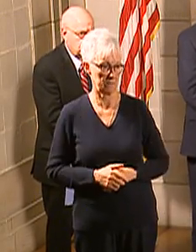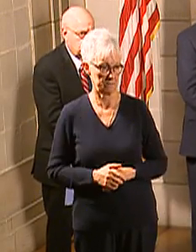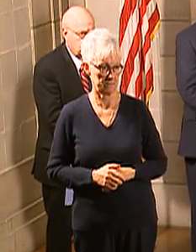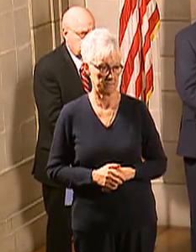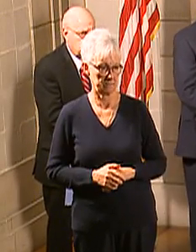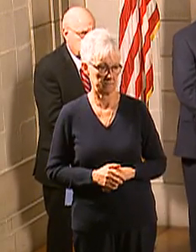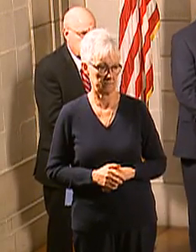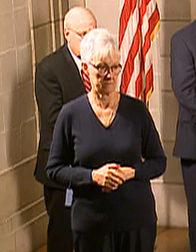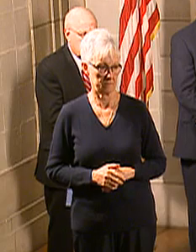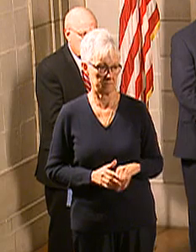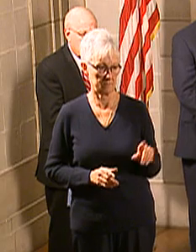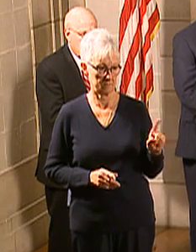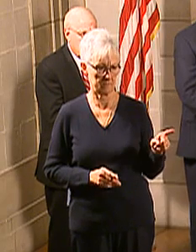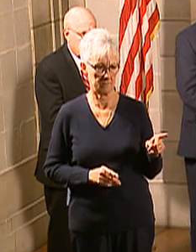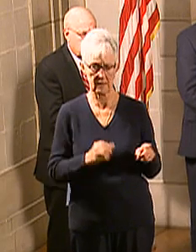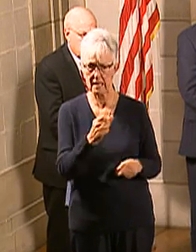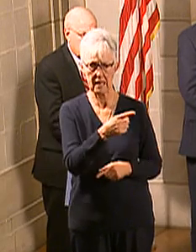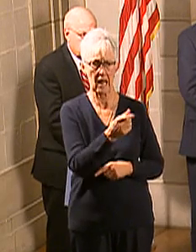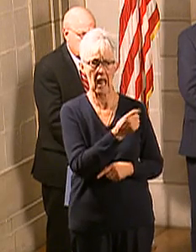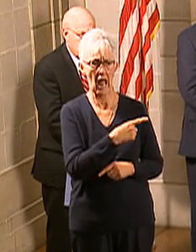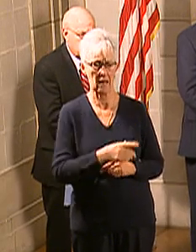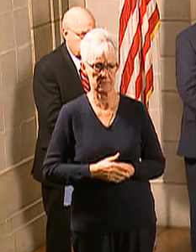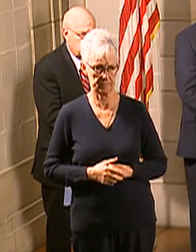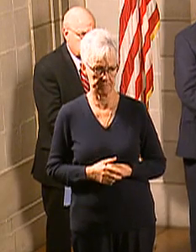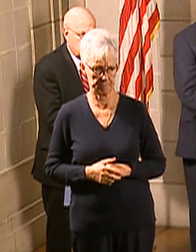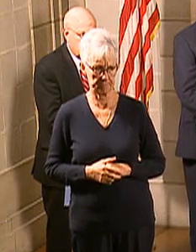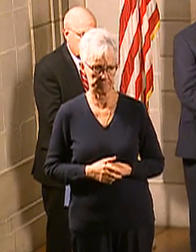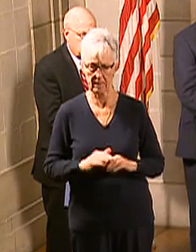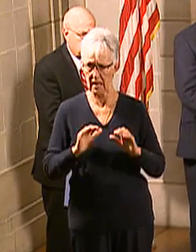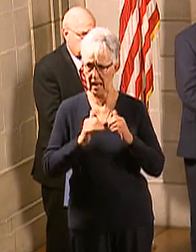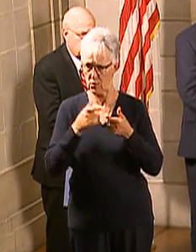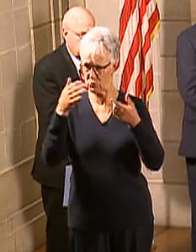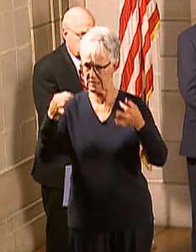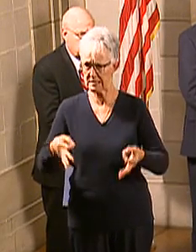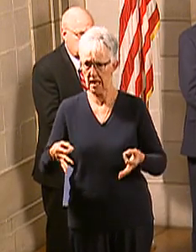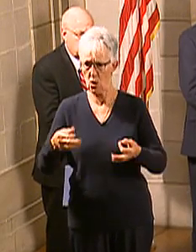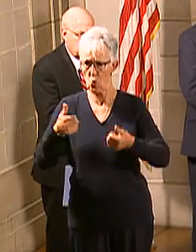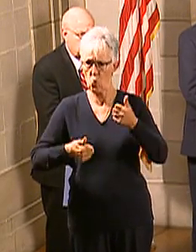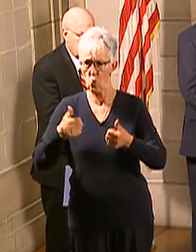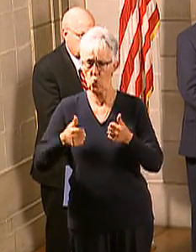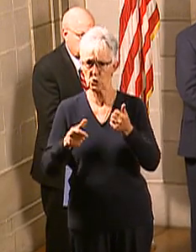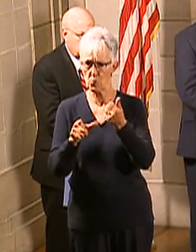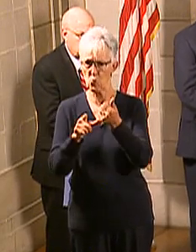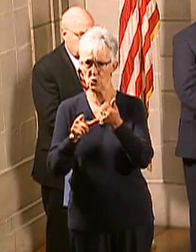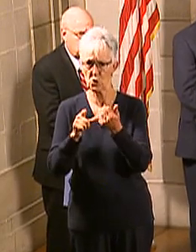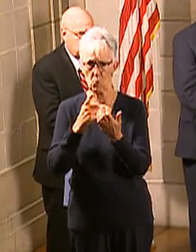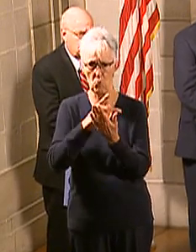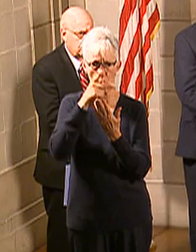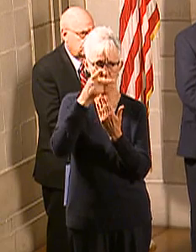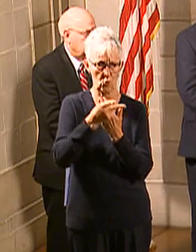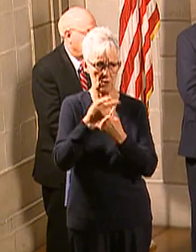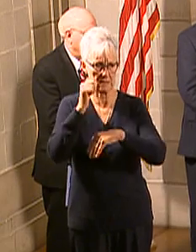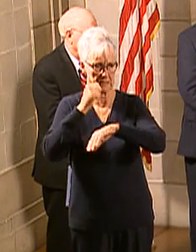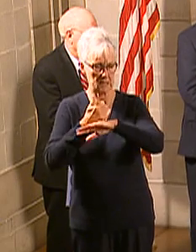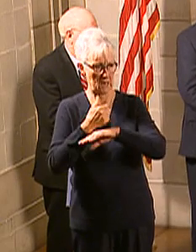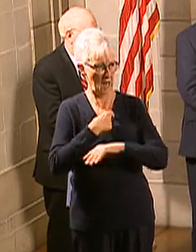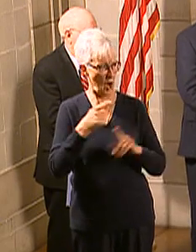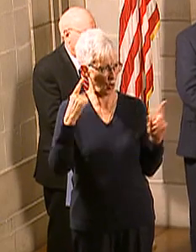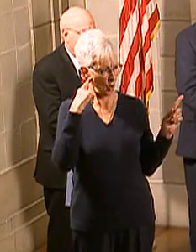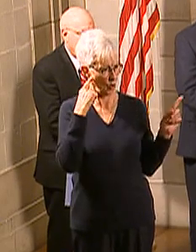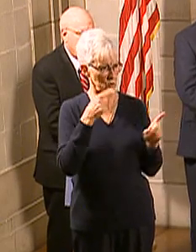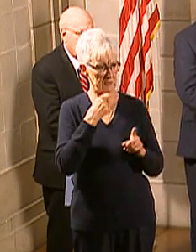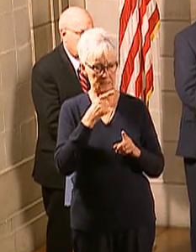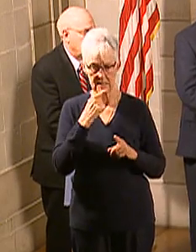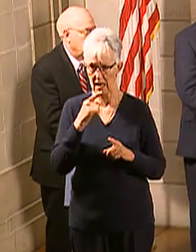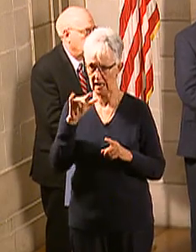this may be a question maybe for anyone, how do you decide which apprenticeship program to create? I mean, there's talk about aircraft mechanics, like, is